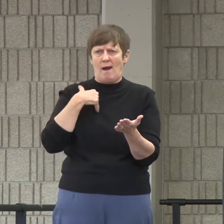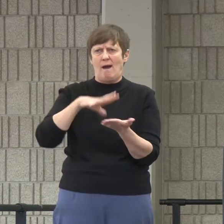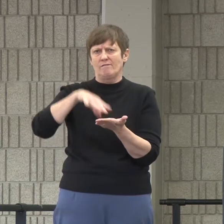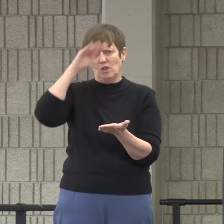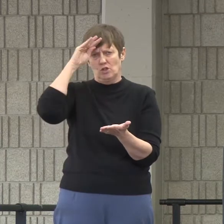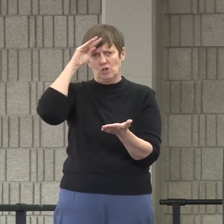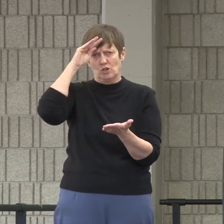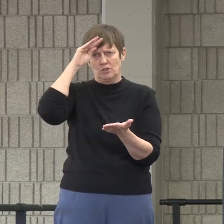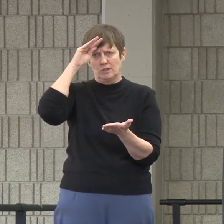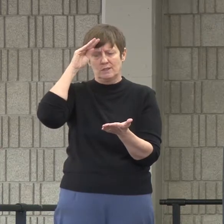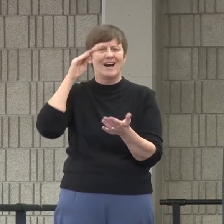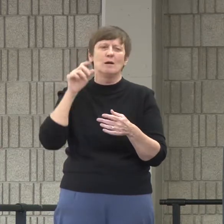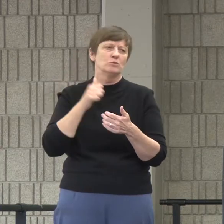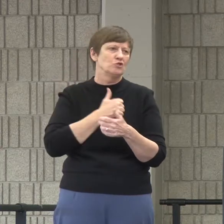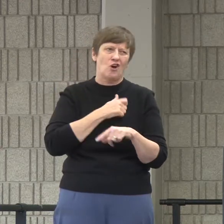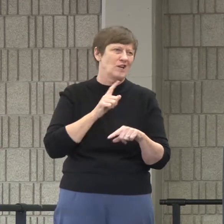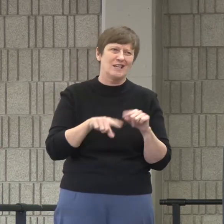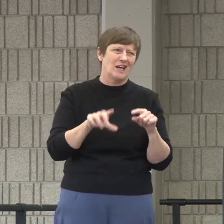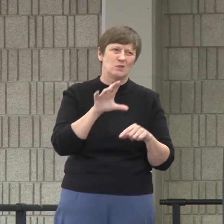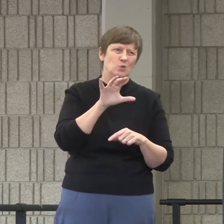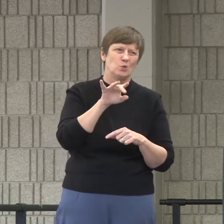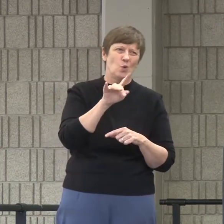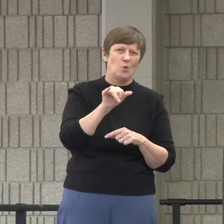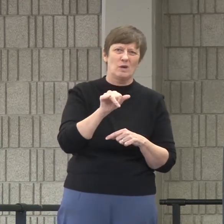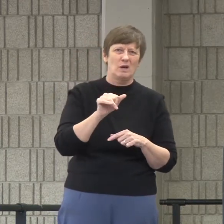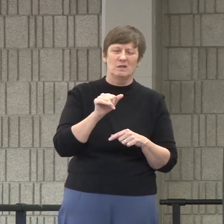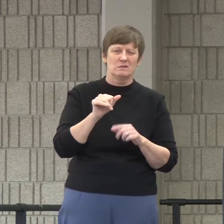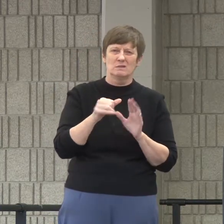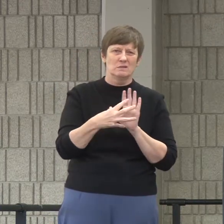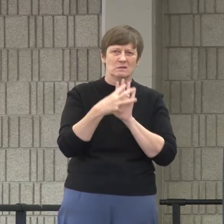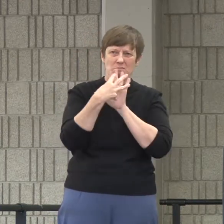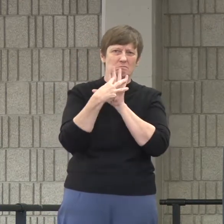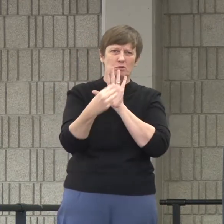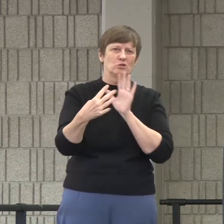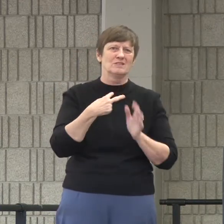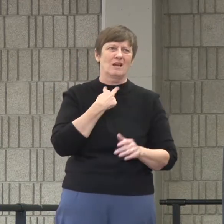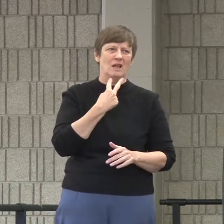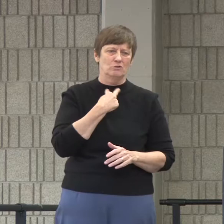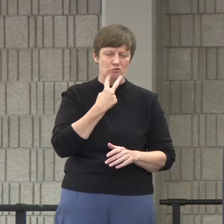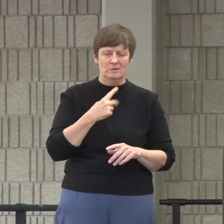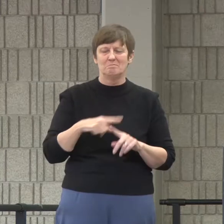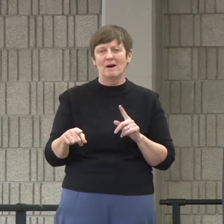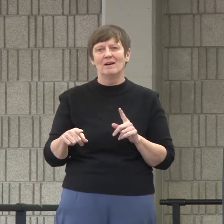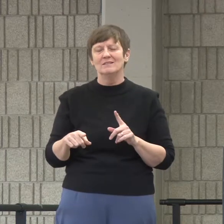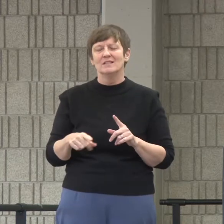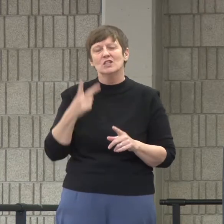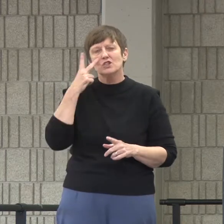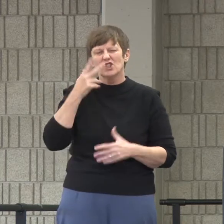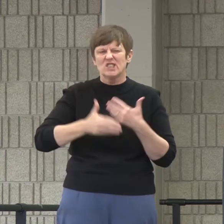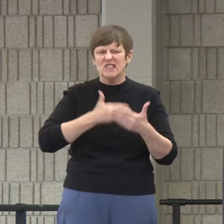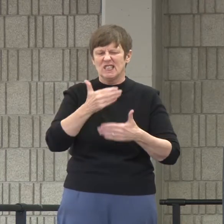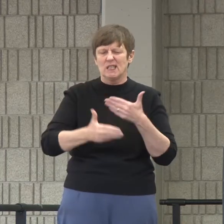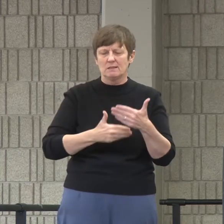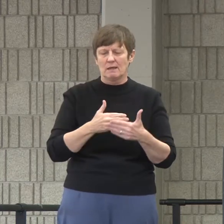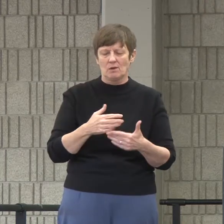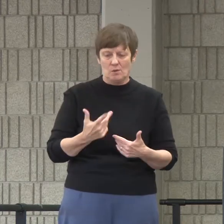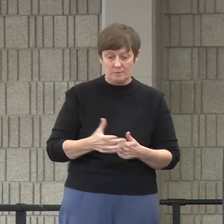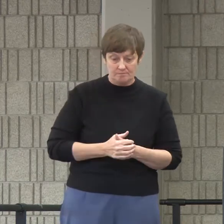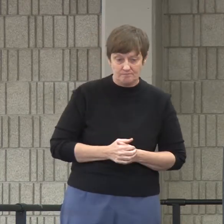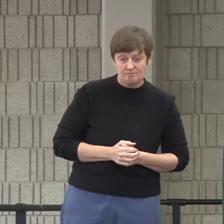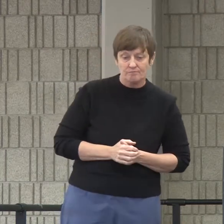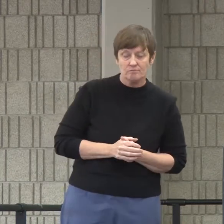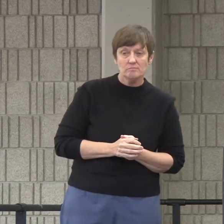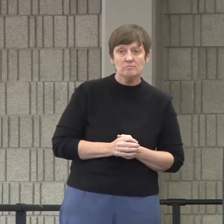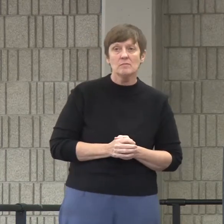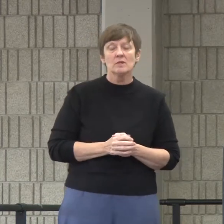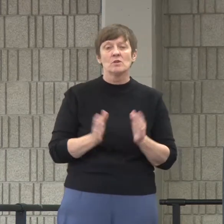sorry I can't do a Yoda impersonation, but you'll see why that's relevant as I go on. I was asked to